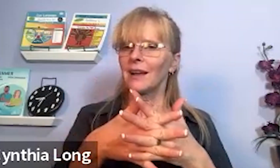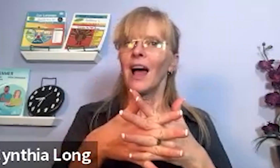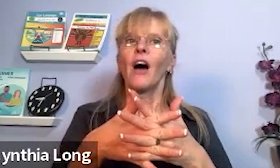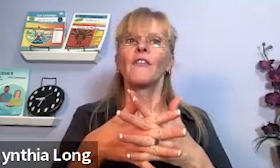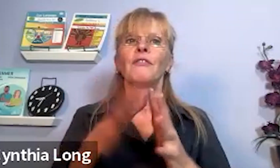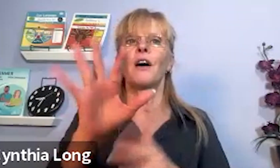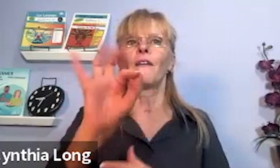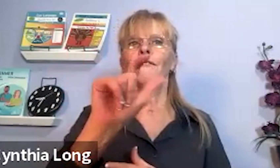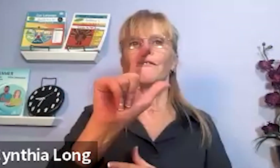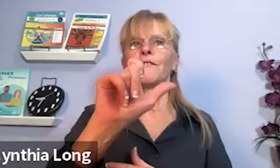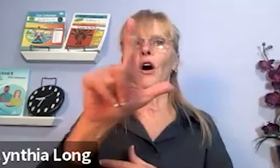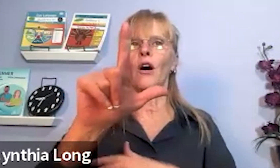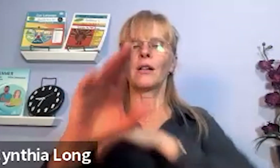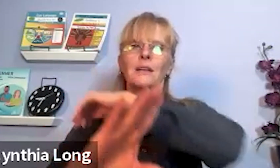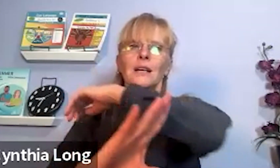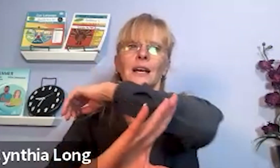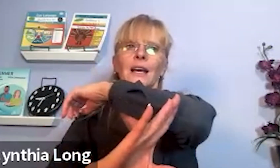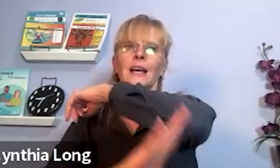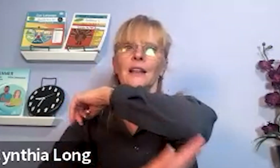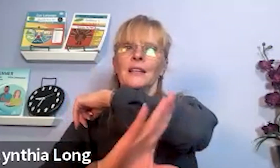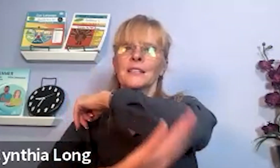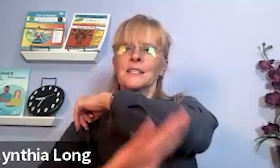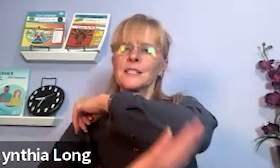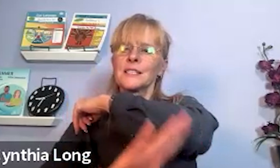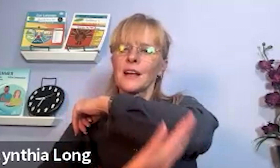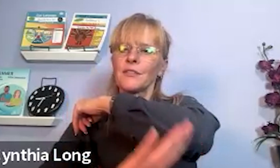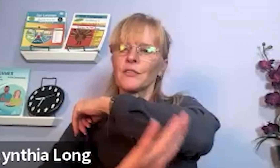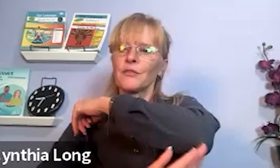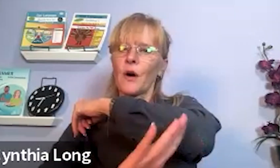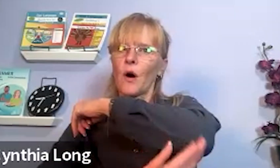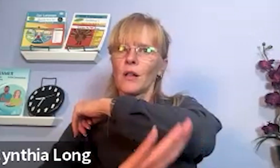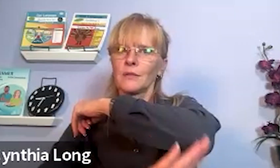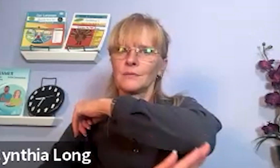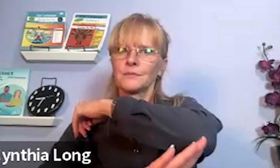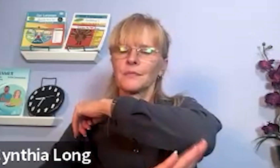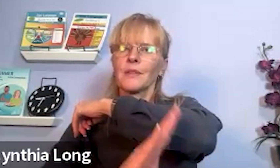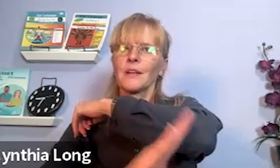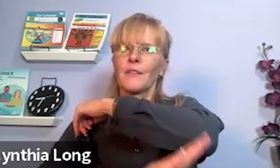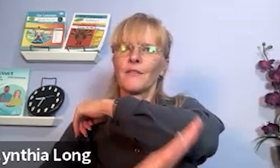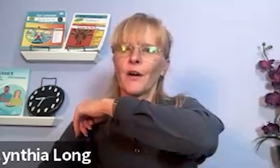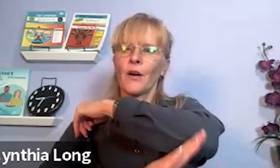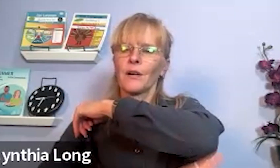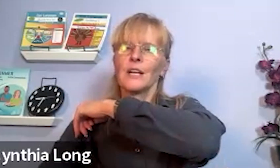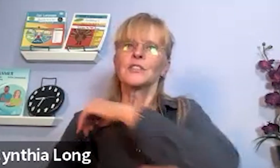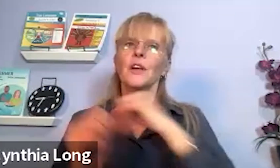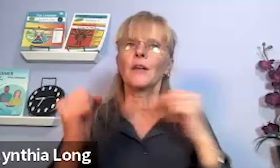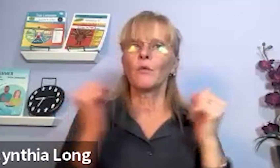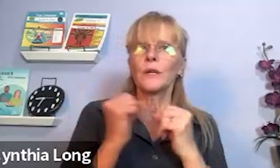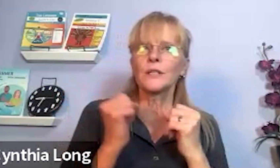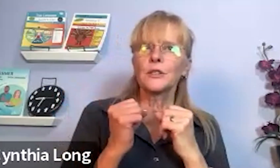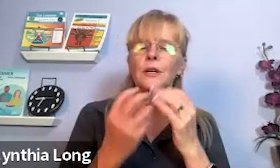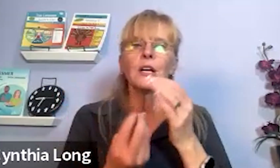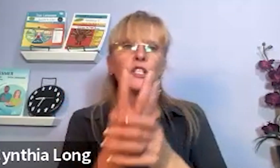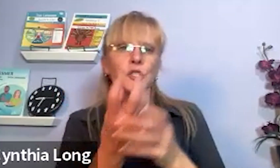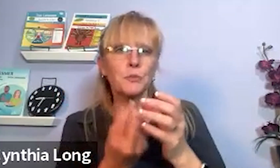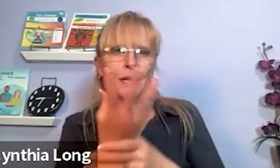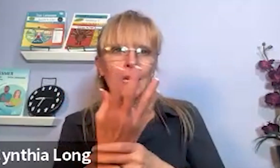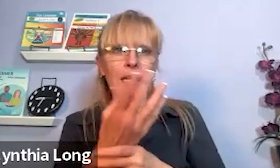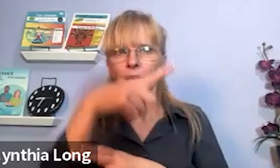America. Fall. This is the sign for fall. Fall. So you have